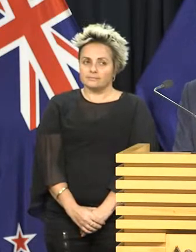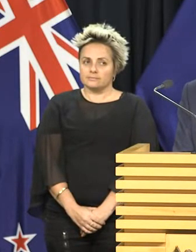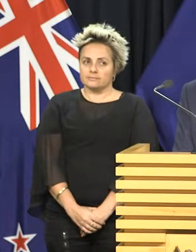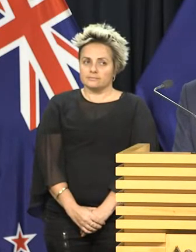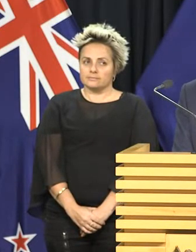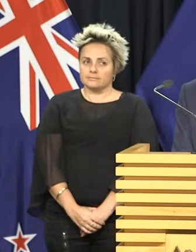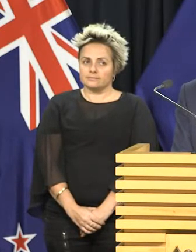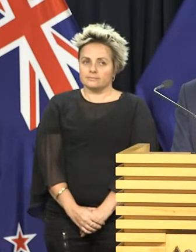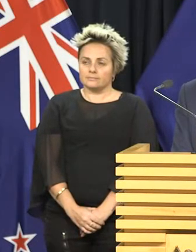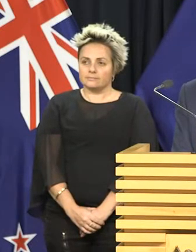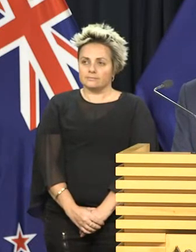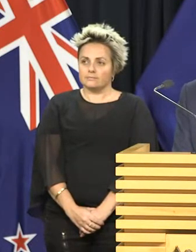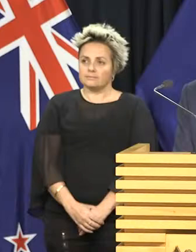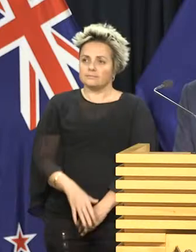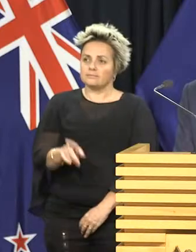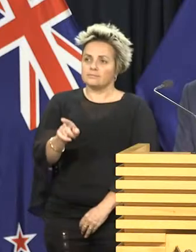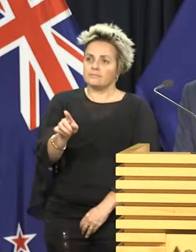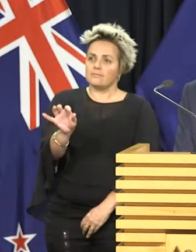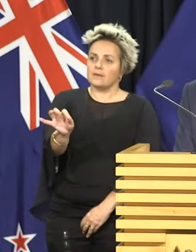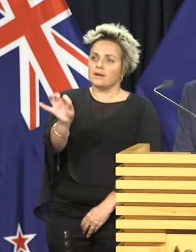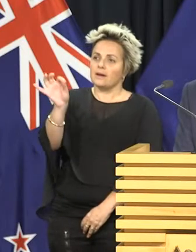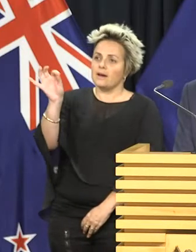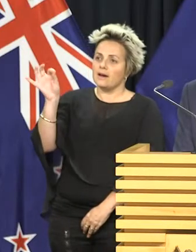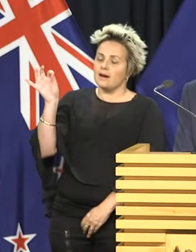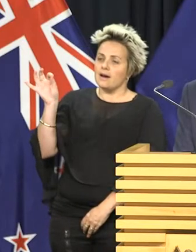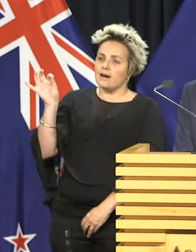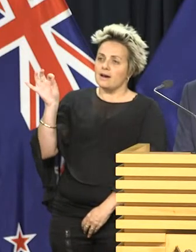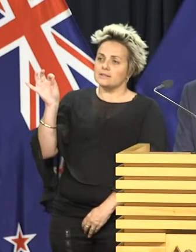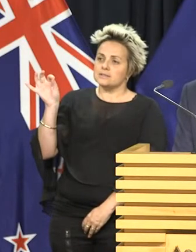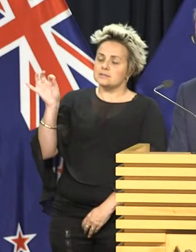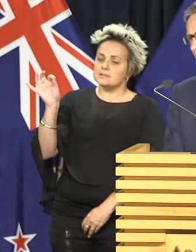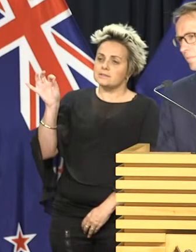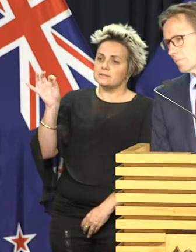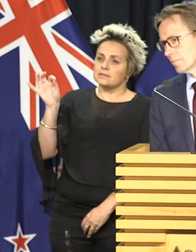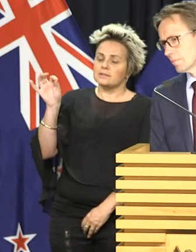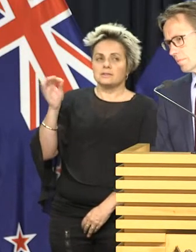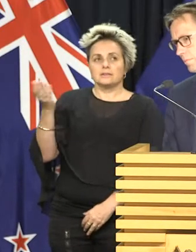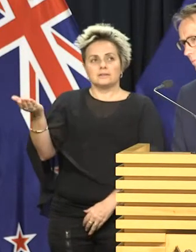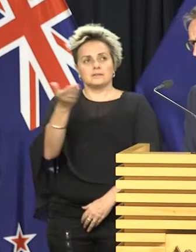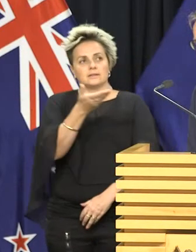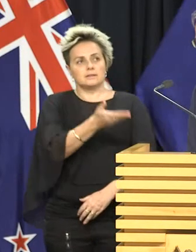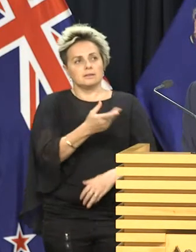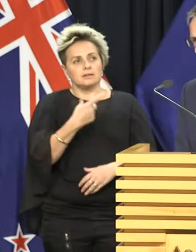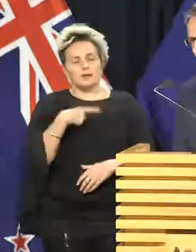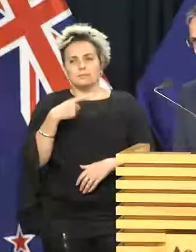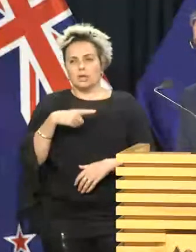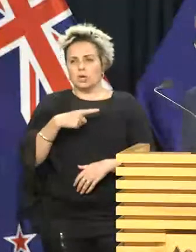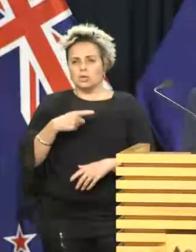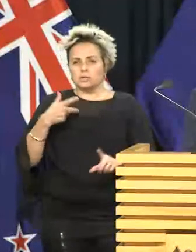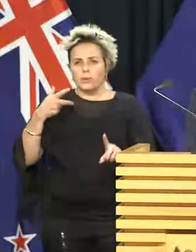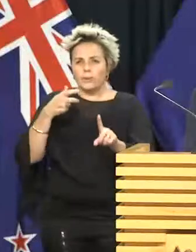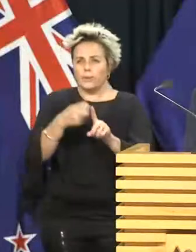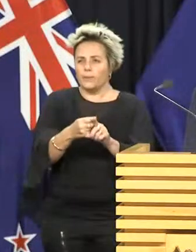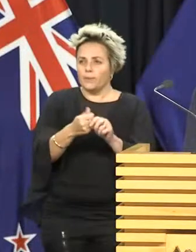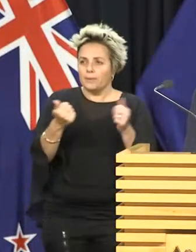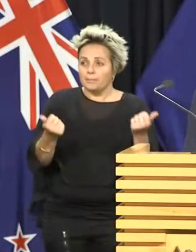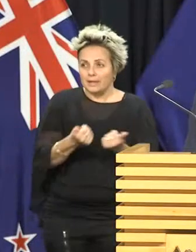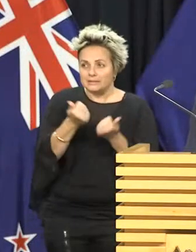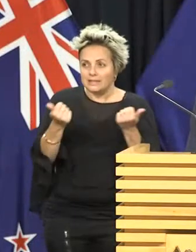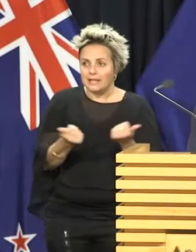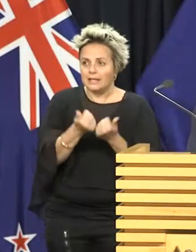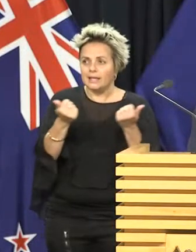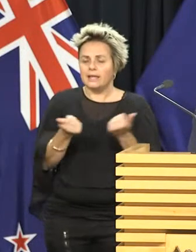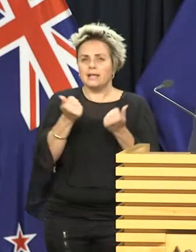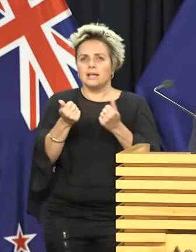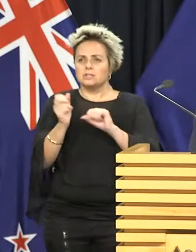tēnei kaupapa. Just on those 80, given the large number of vaccines which are in cold storage,